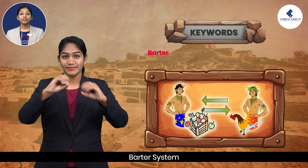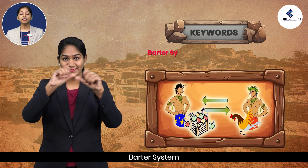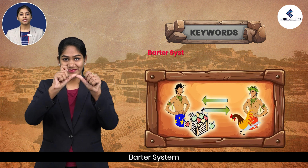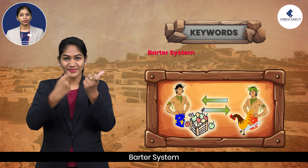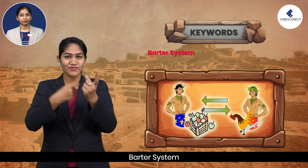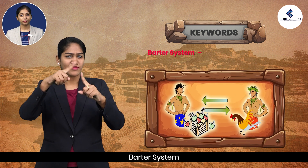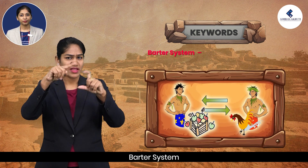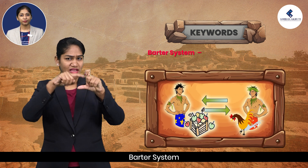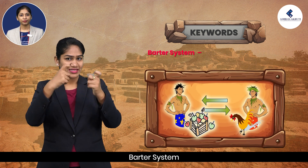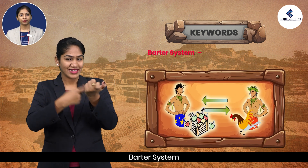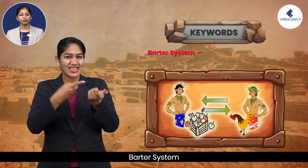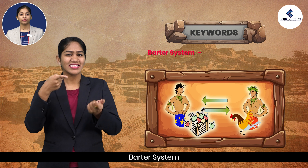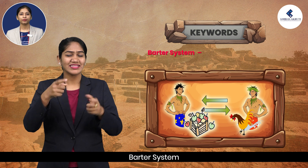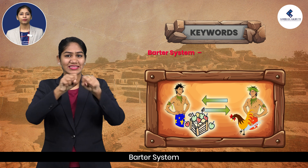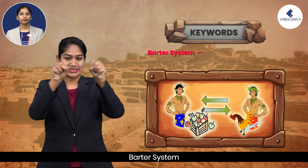Barter system,